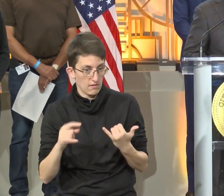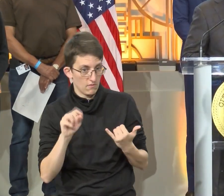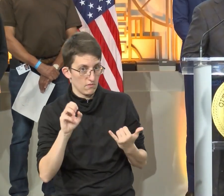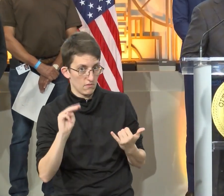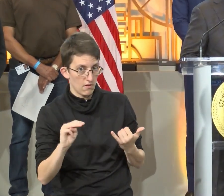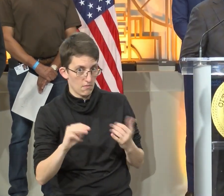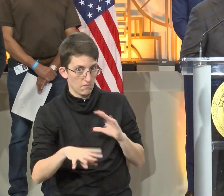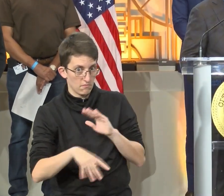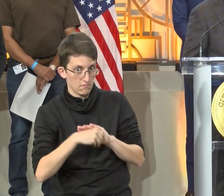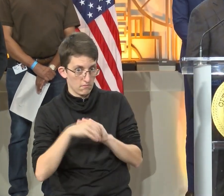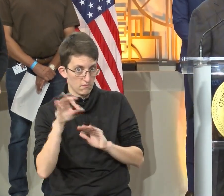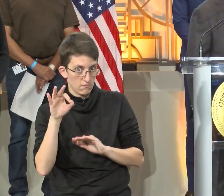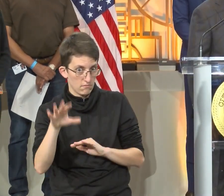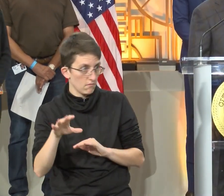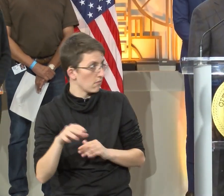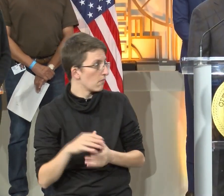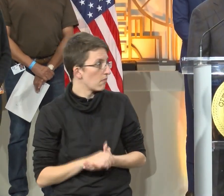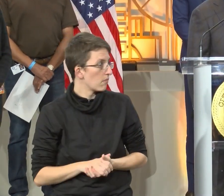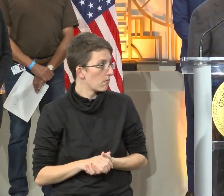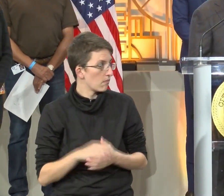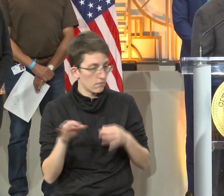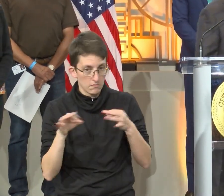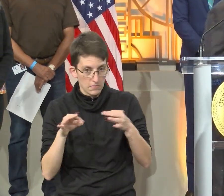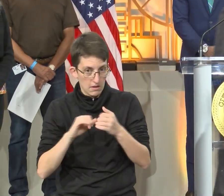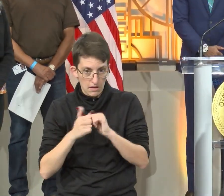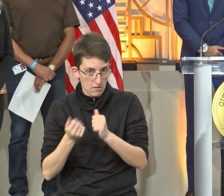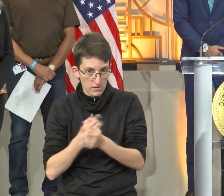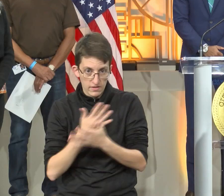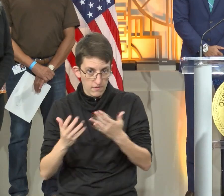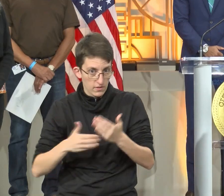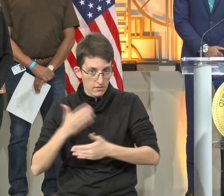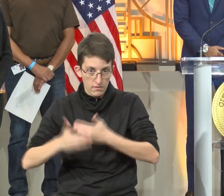us, tell us how things are moving as of today.